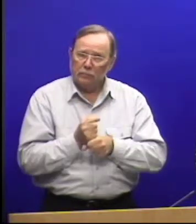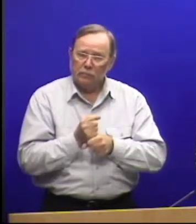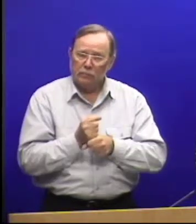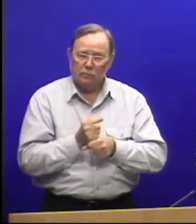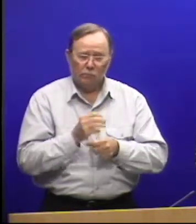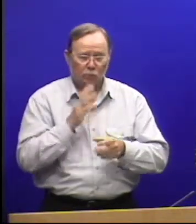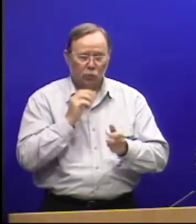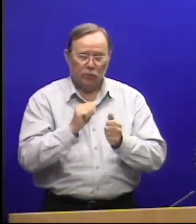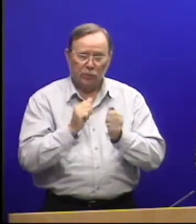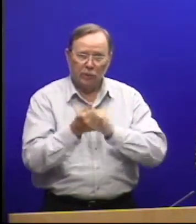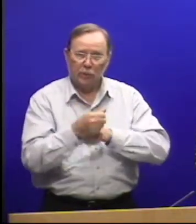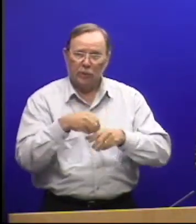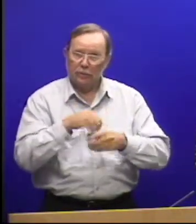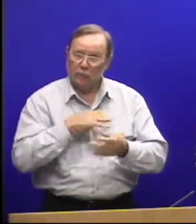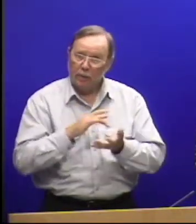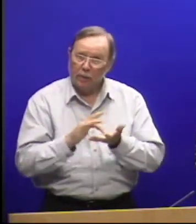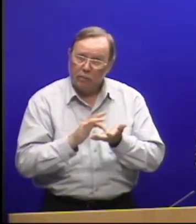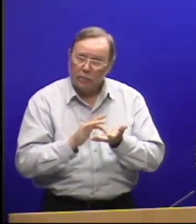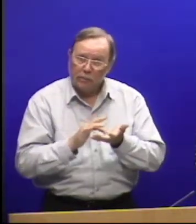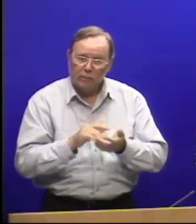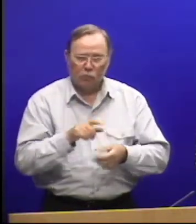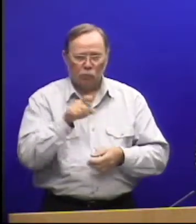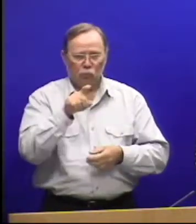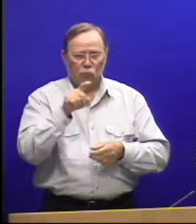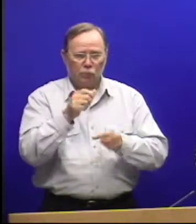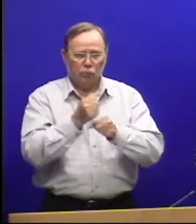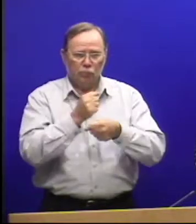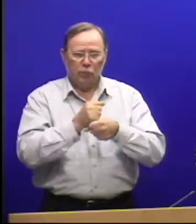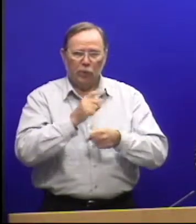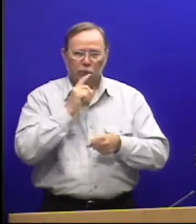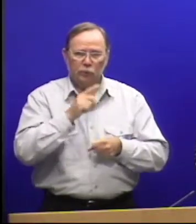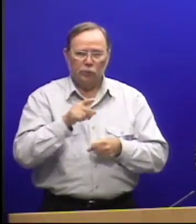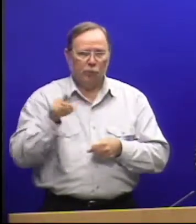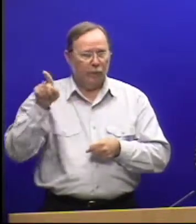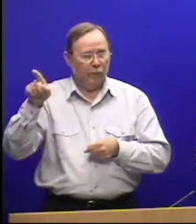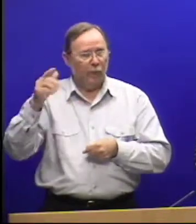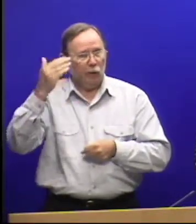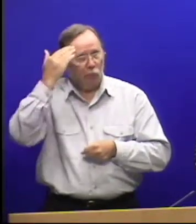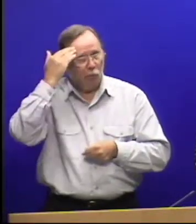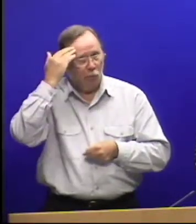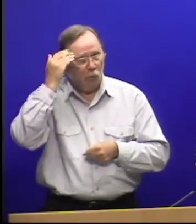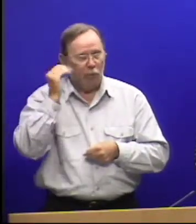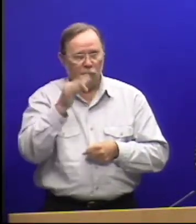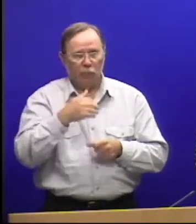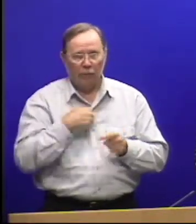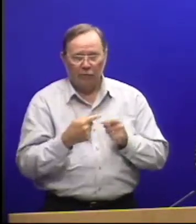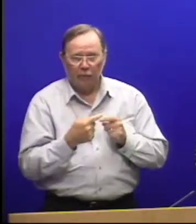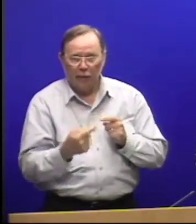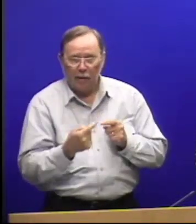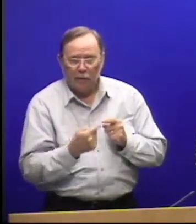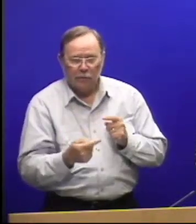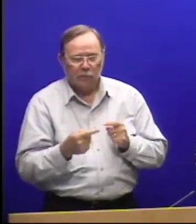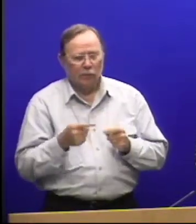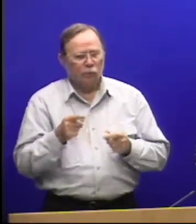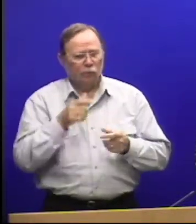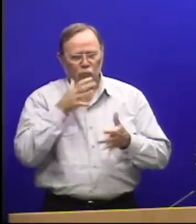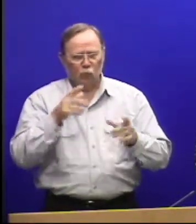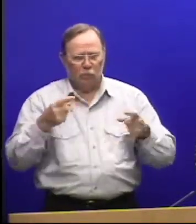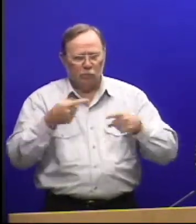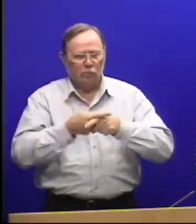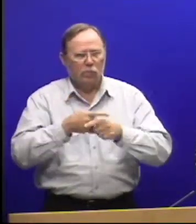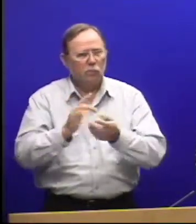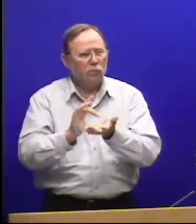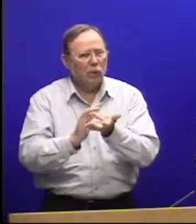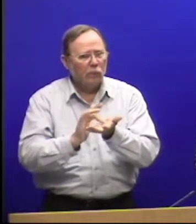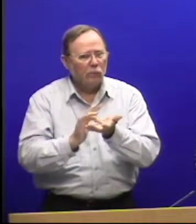medication. You want to make sure they know if you have an allergy and you don't want to get that medication. So when your